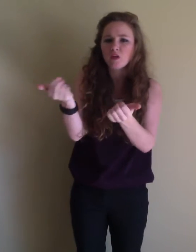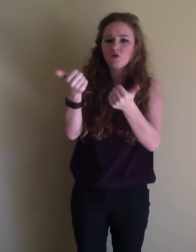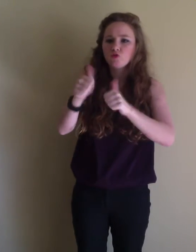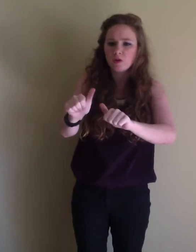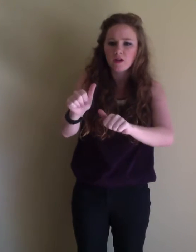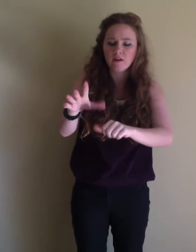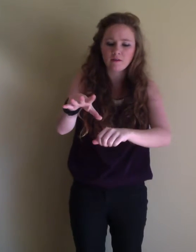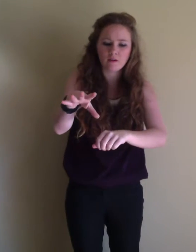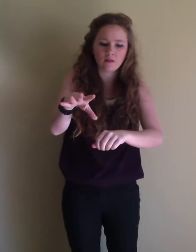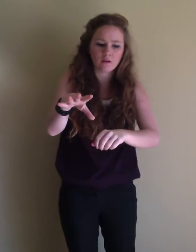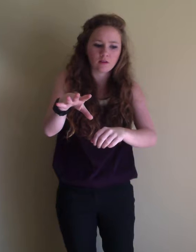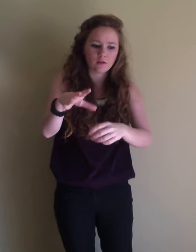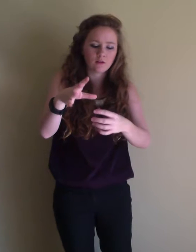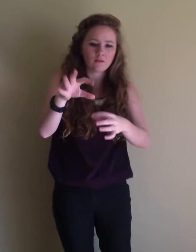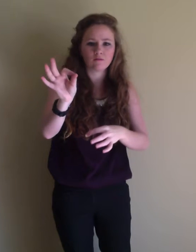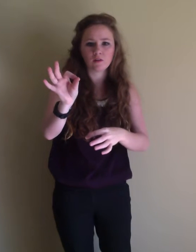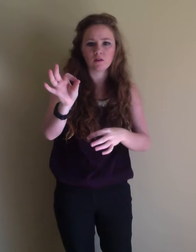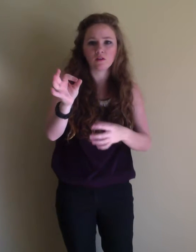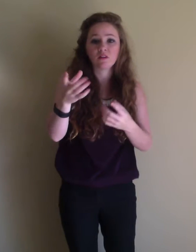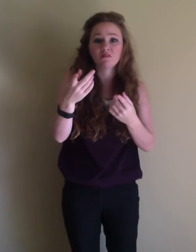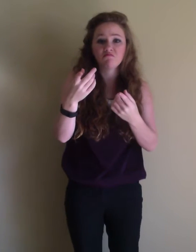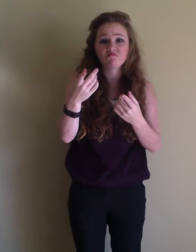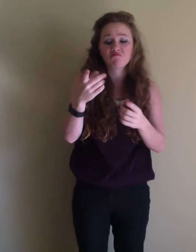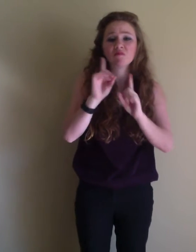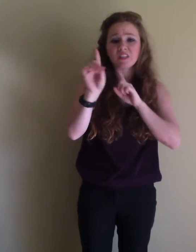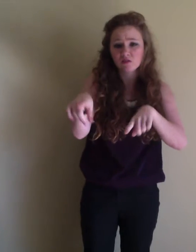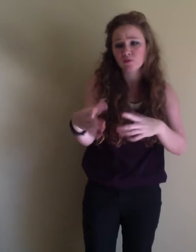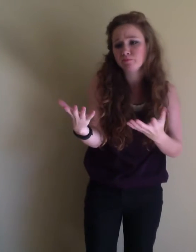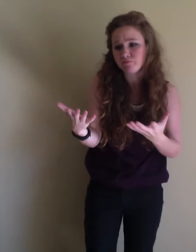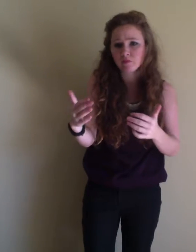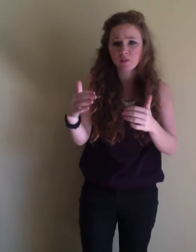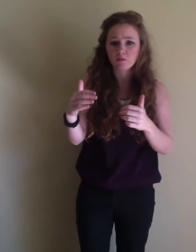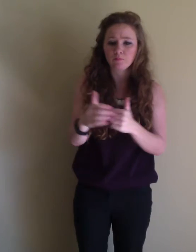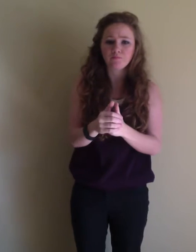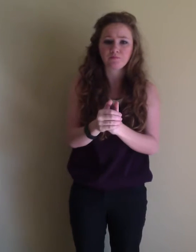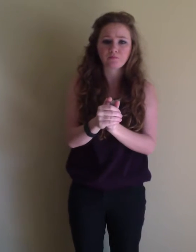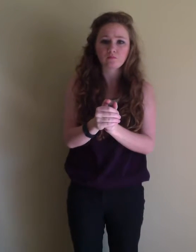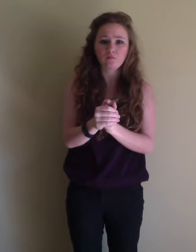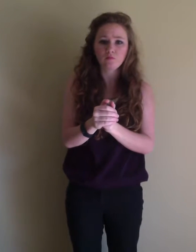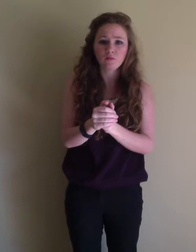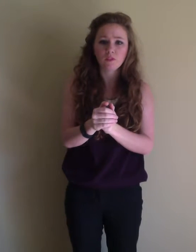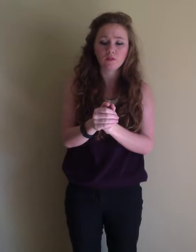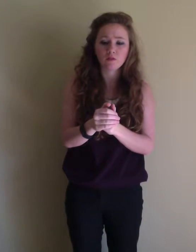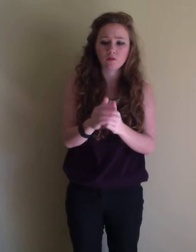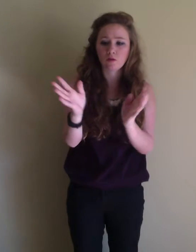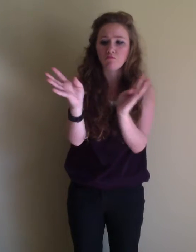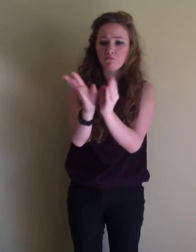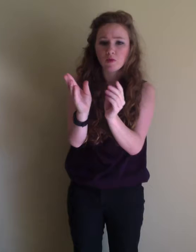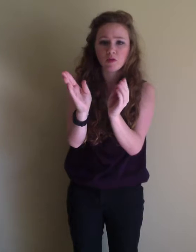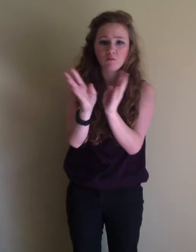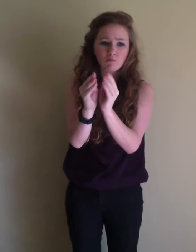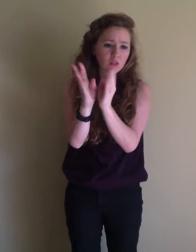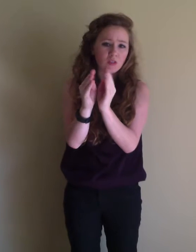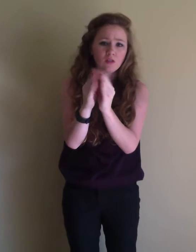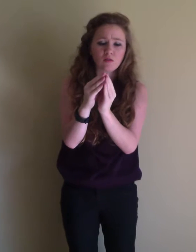this out and get representation. So Continental Congress, just representatives from each colony meeting to figure out what to do. That's 12. And then